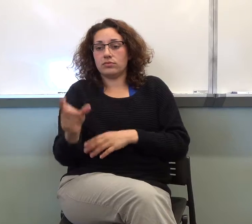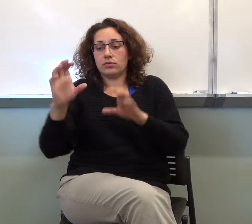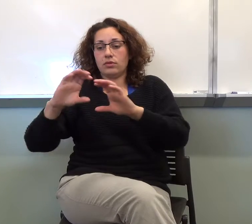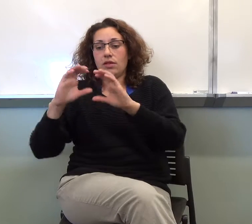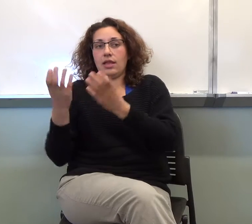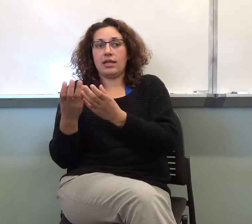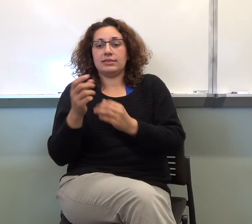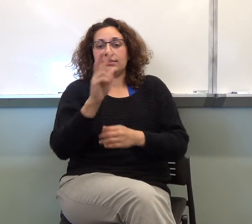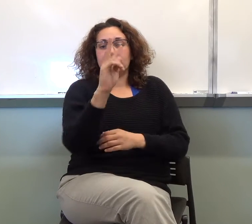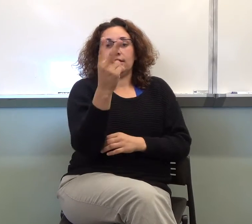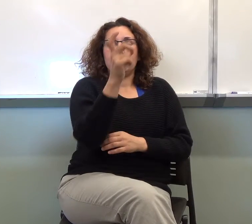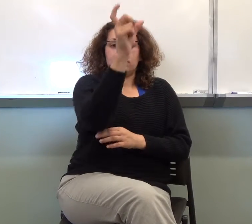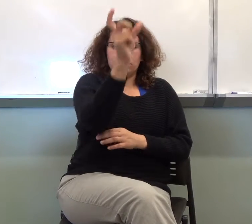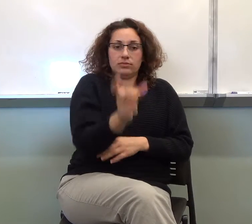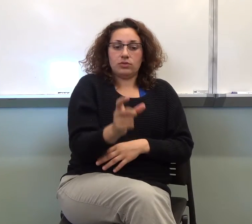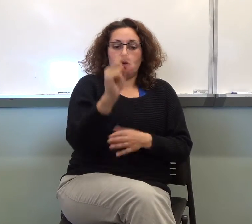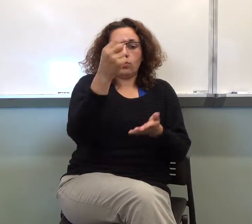grade. Now this is the letter grade,